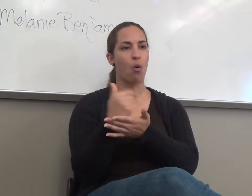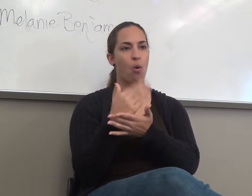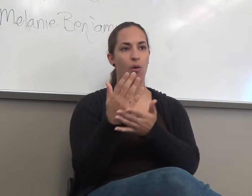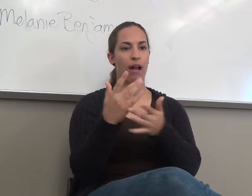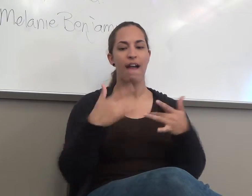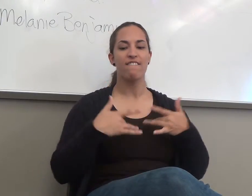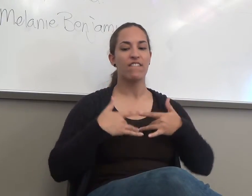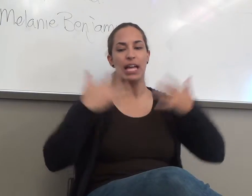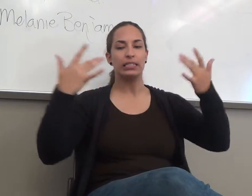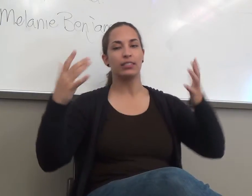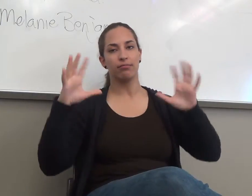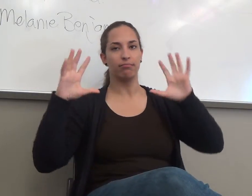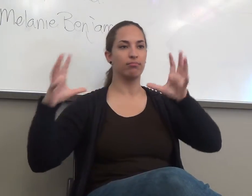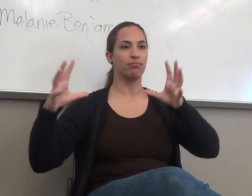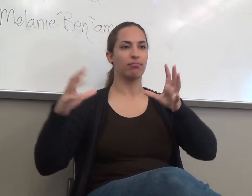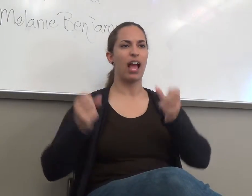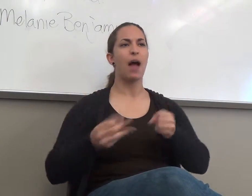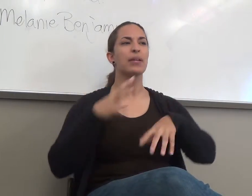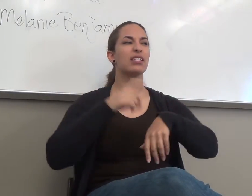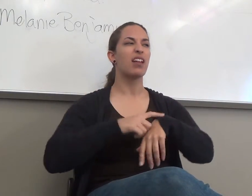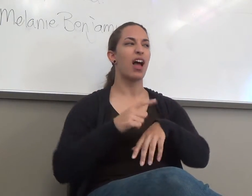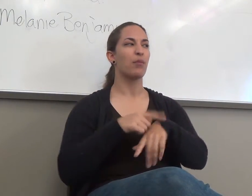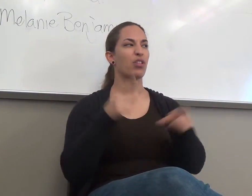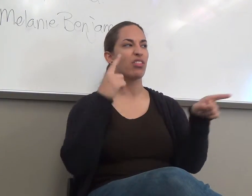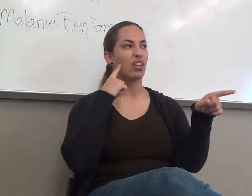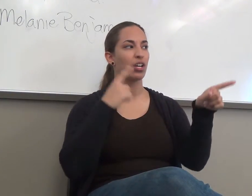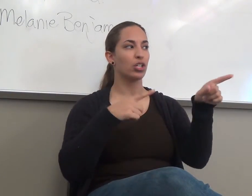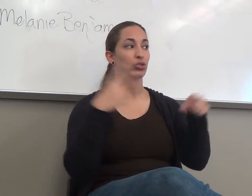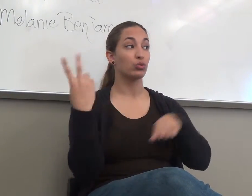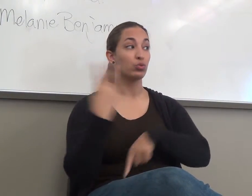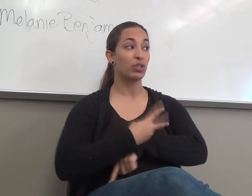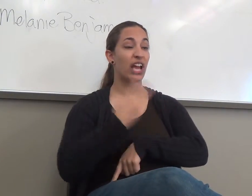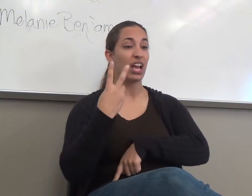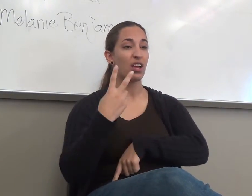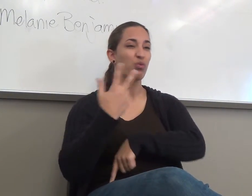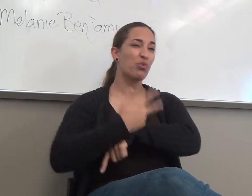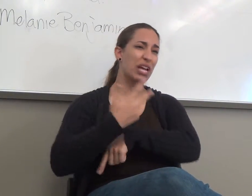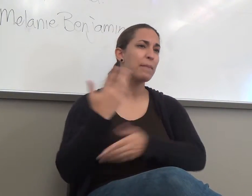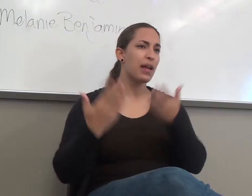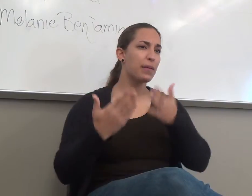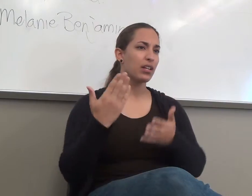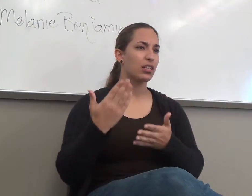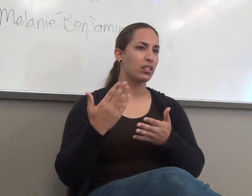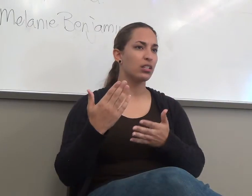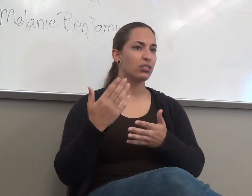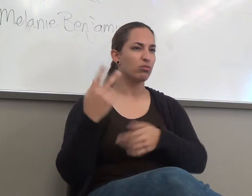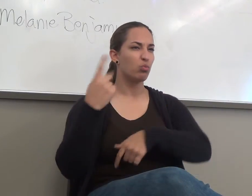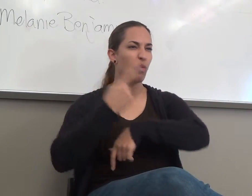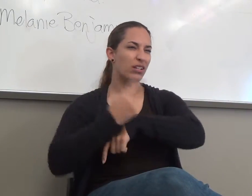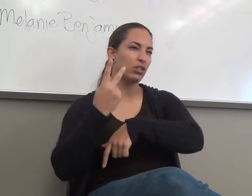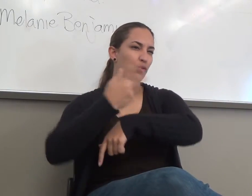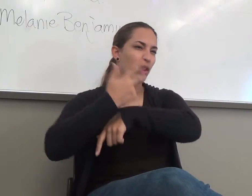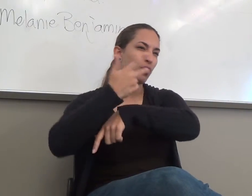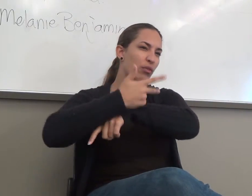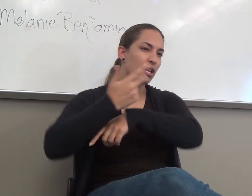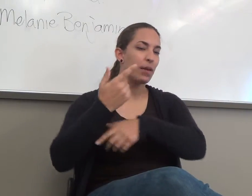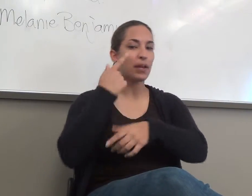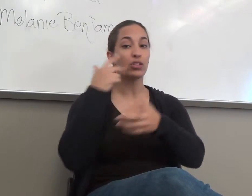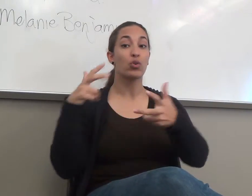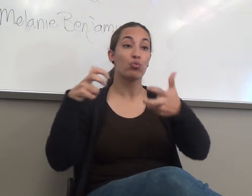How much time would you say occurs? Yeah, a few days. This is probably a few days. The truck